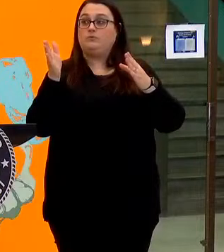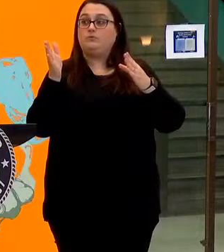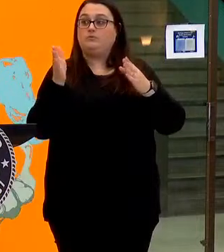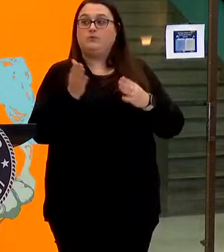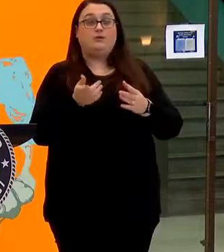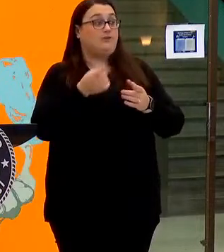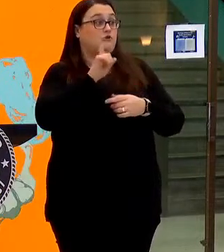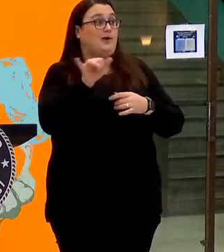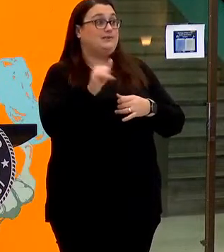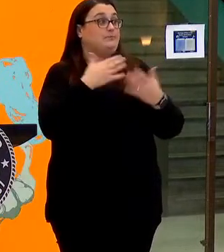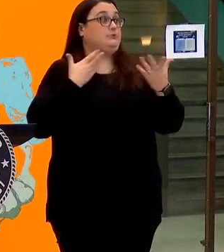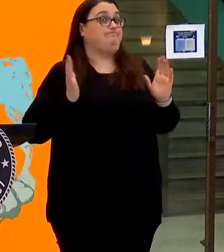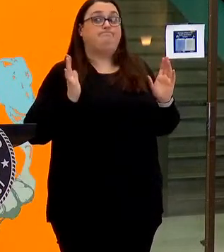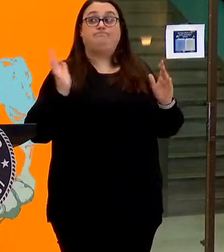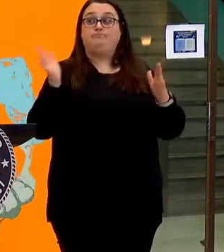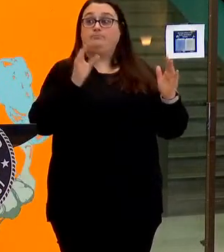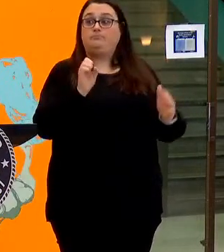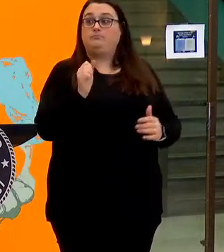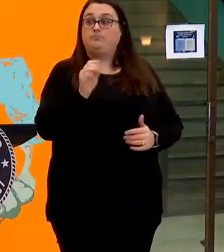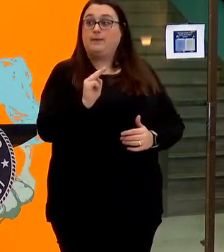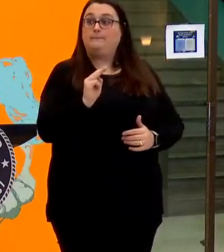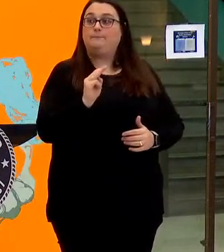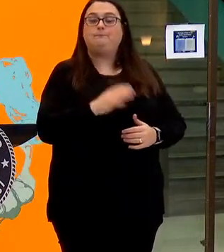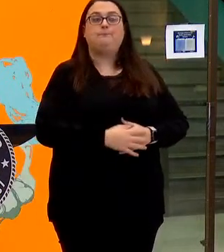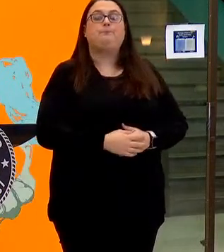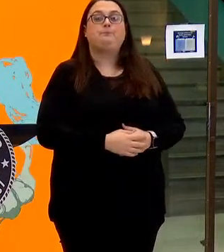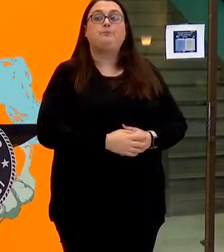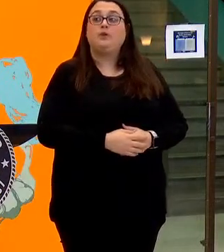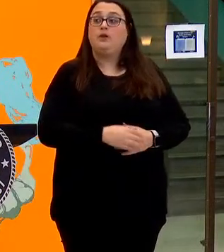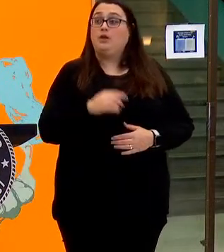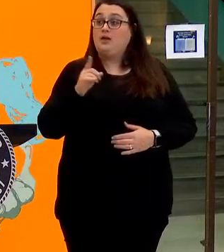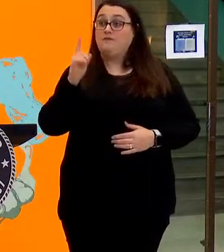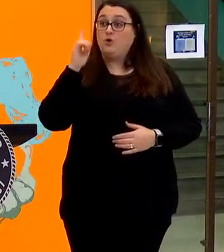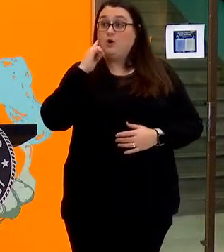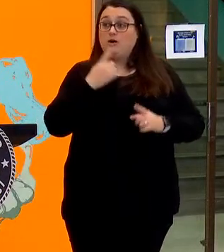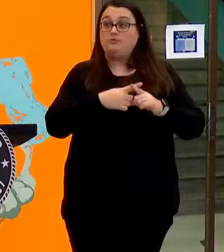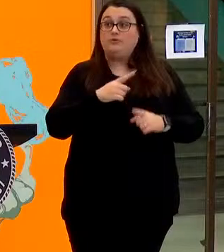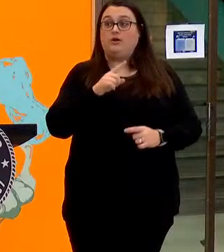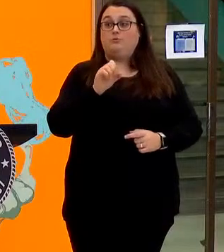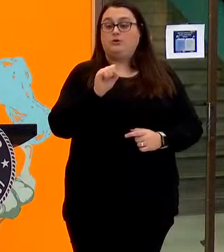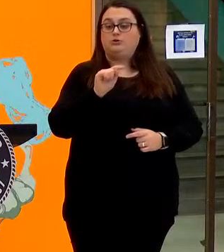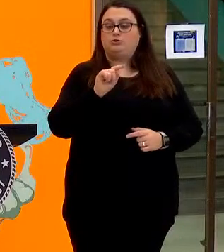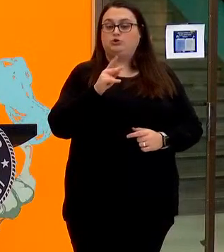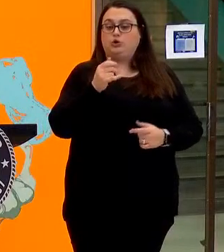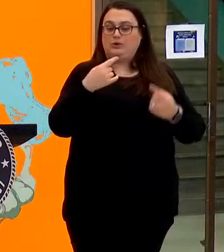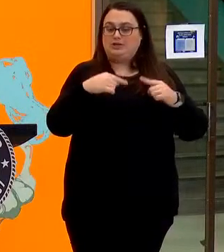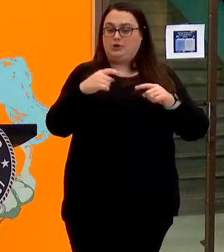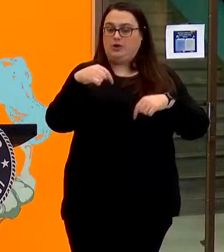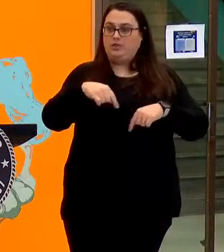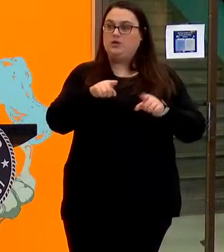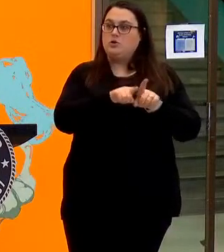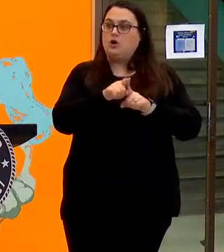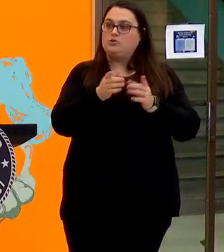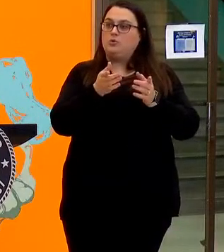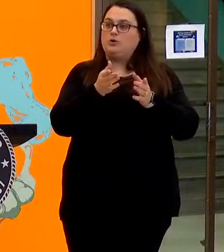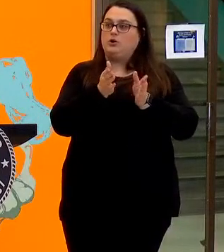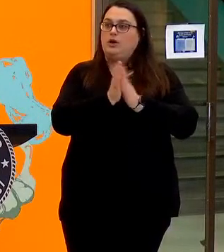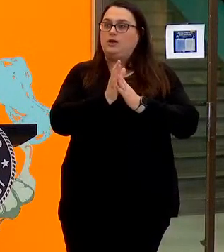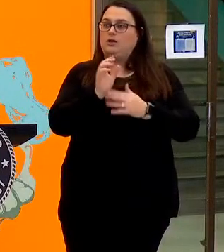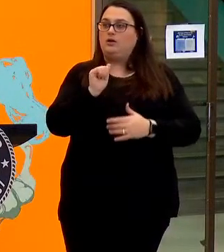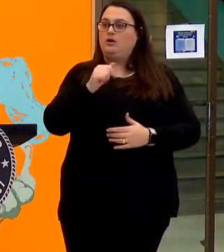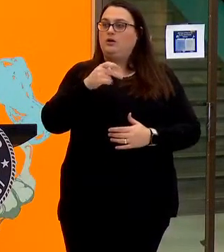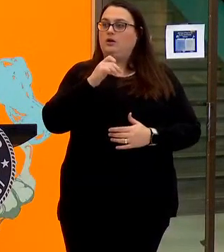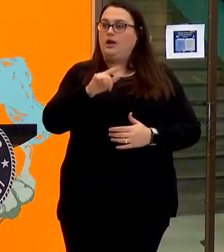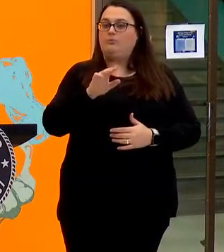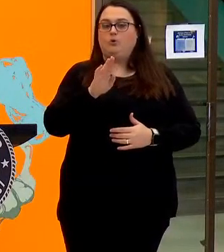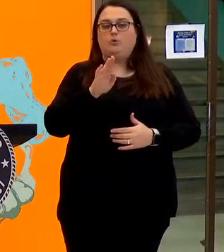going to ask that, sir. Great. Sam? I wanted to ask if you heard from Mayor Stoney during this, and I also wanted to ask when April Bing would be